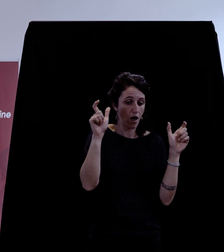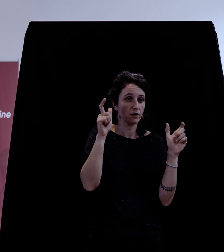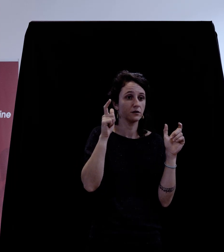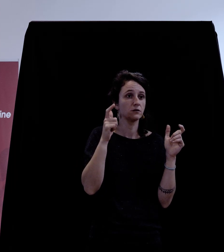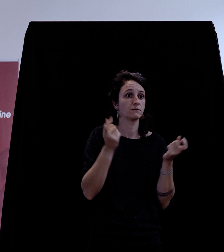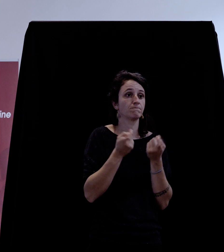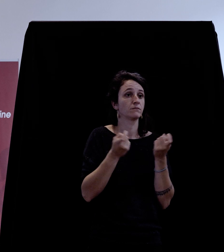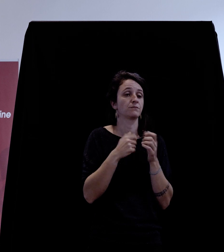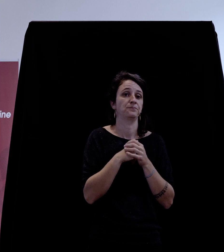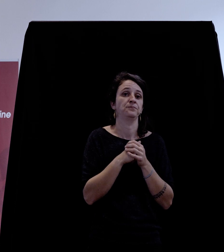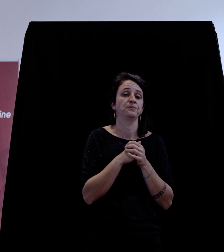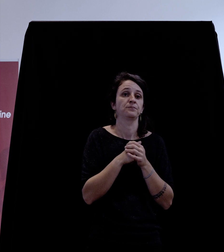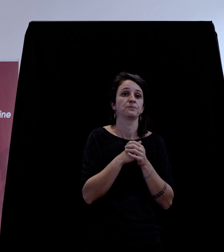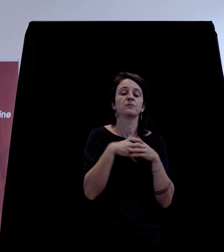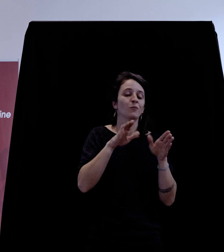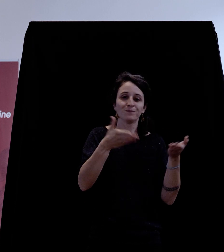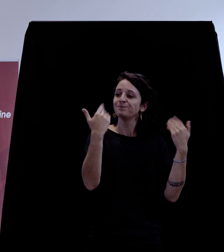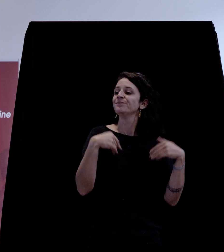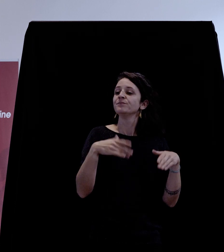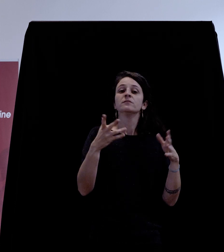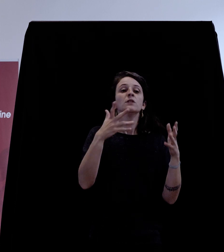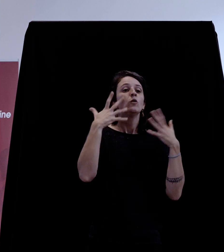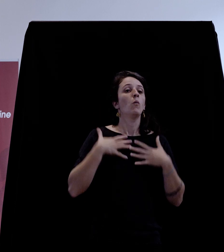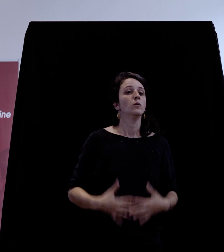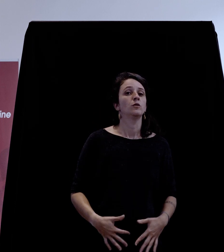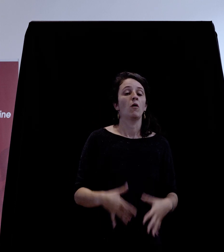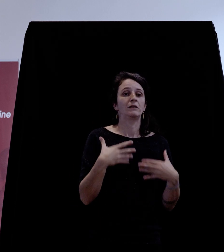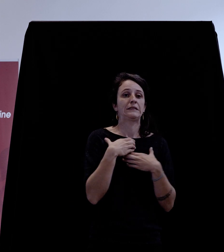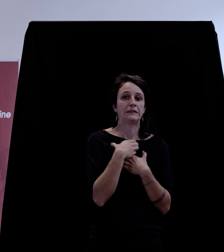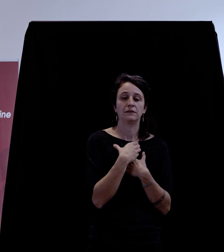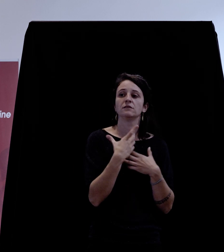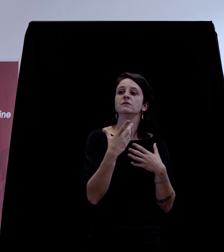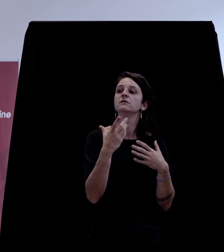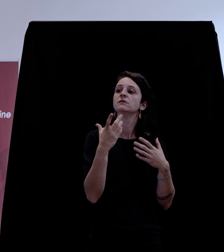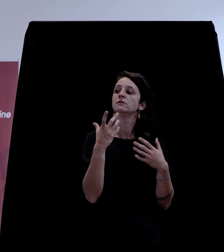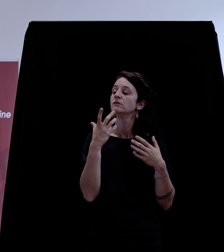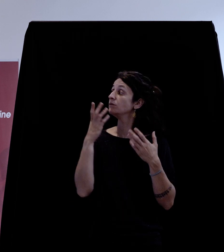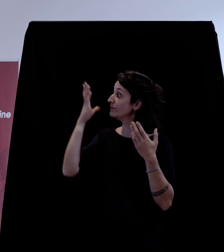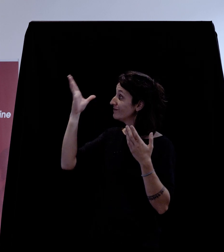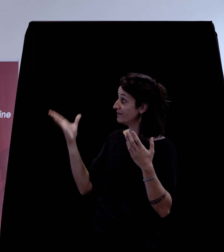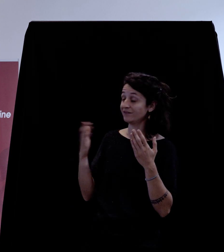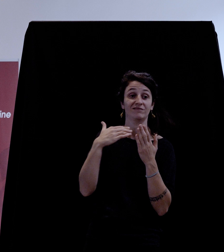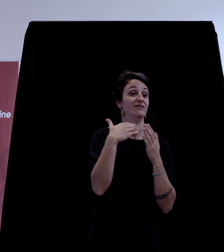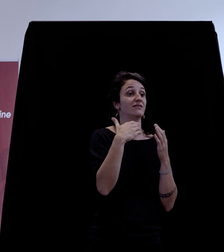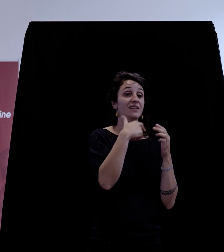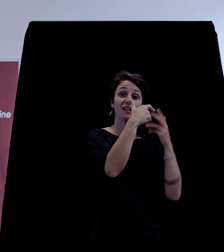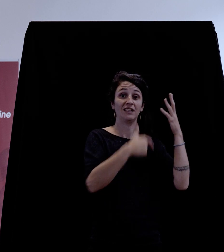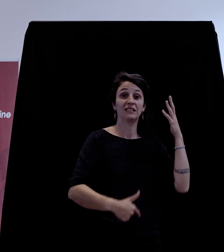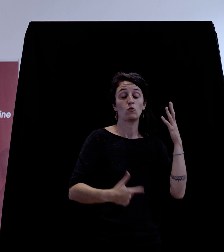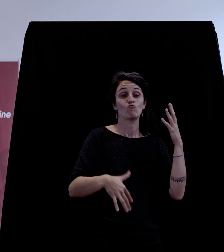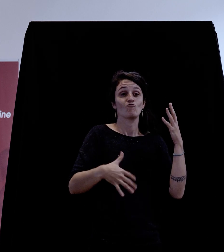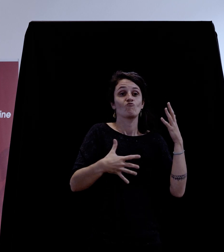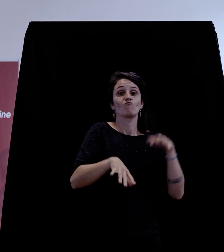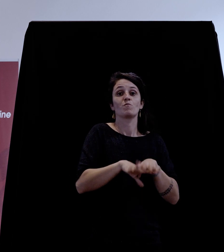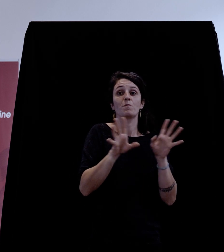Okay, anxiety. I just think this is a fascinating list of kinds of behaviors you can see